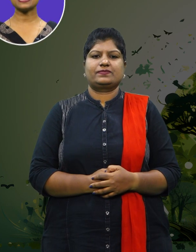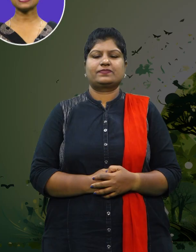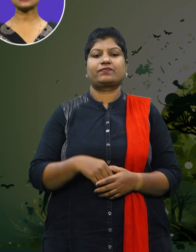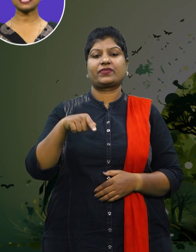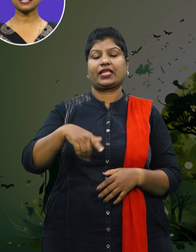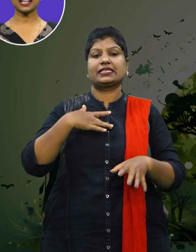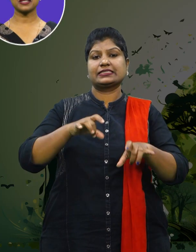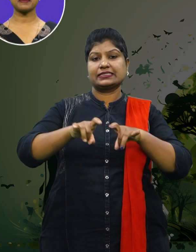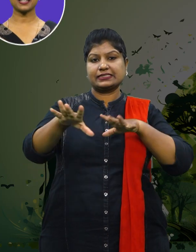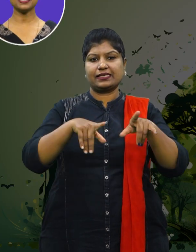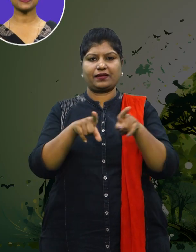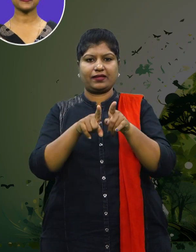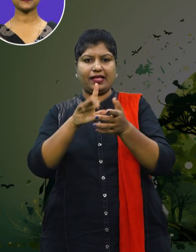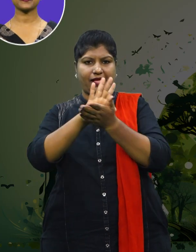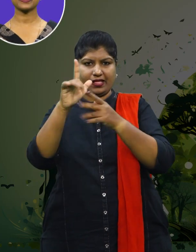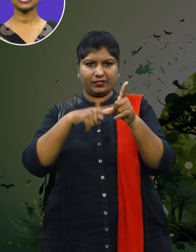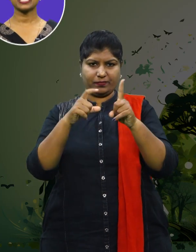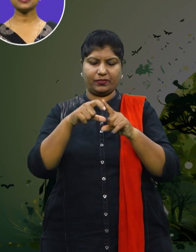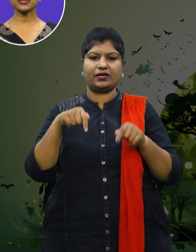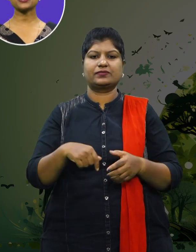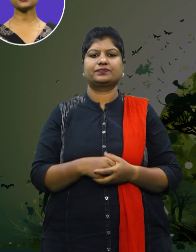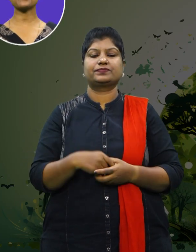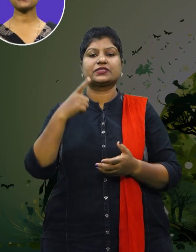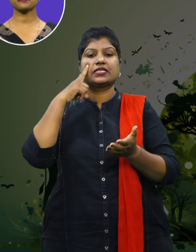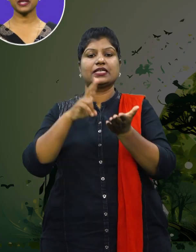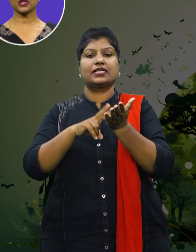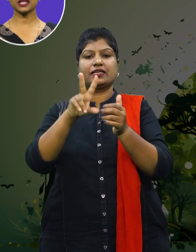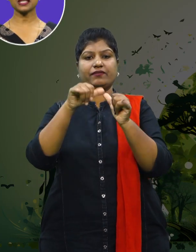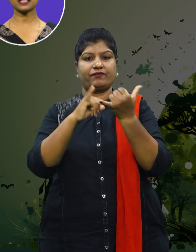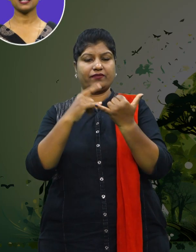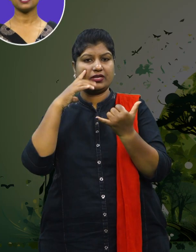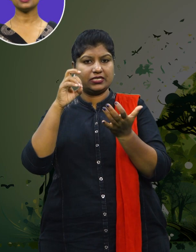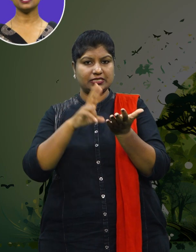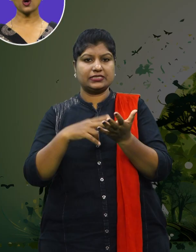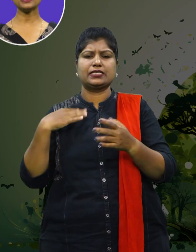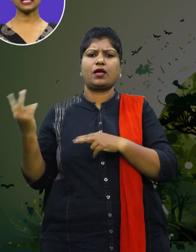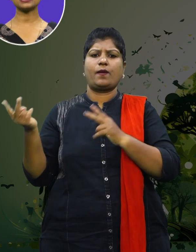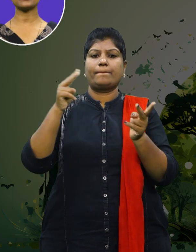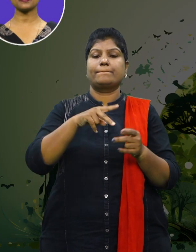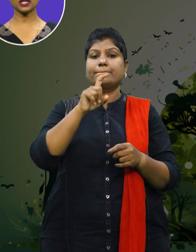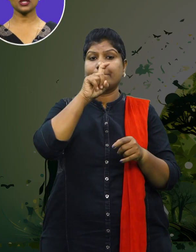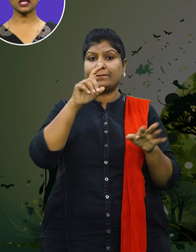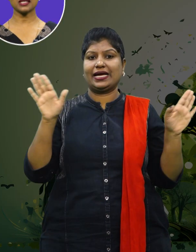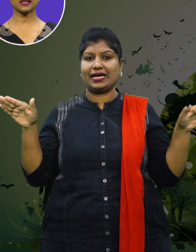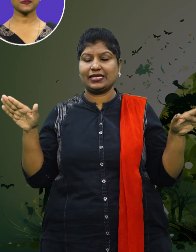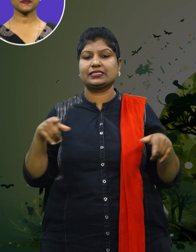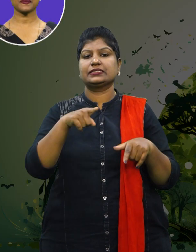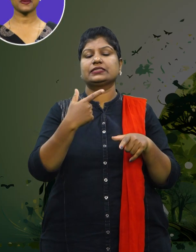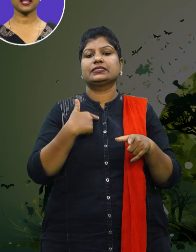In cities like Hyderabad, invasion of pigeons, a non-native